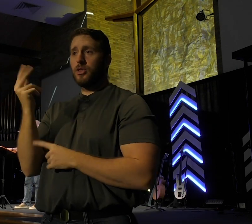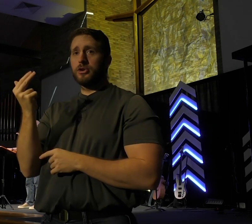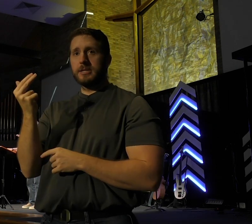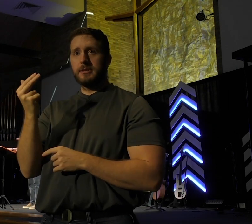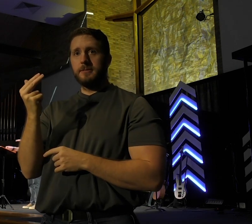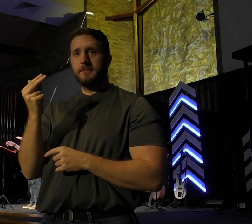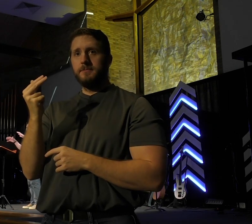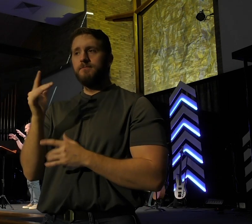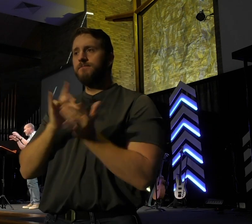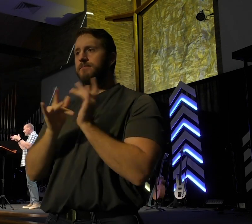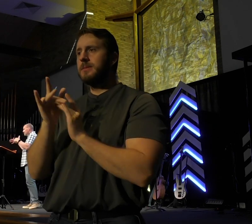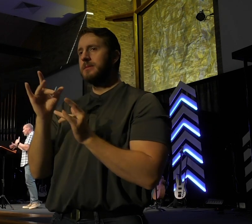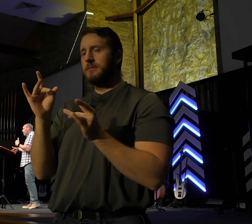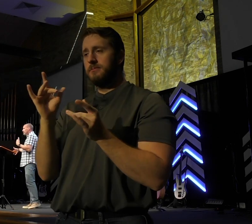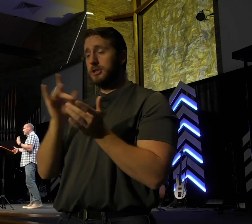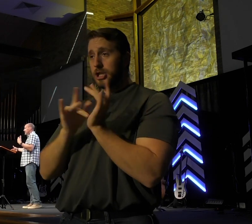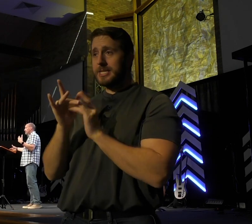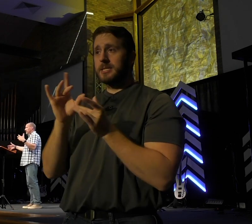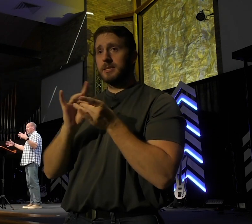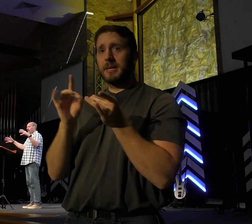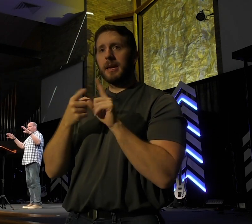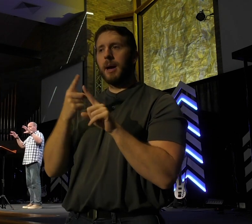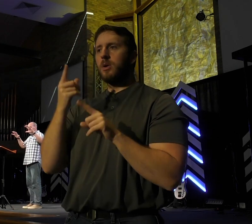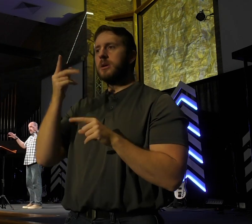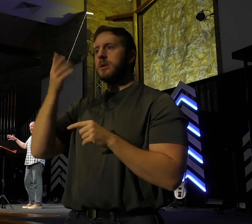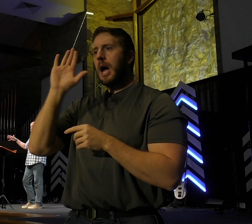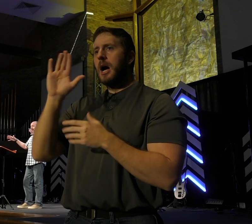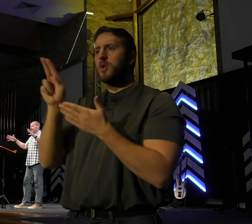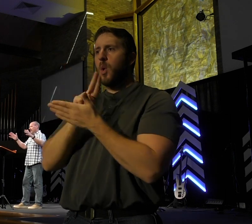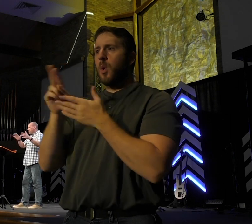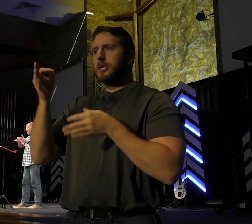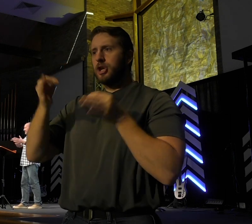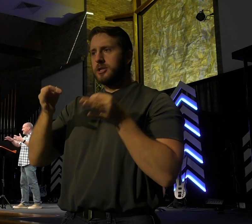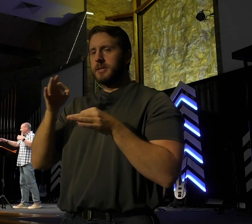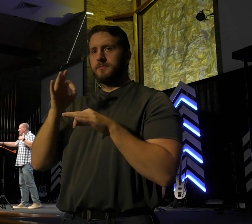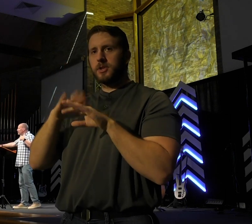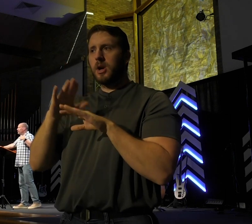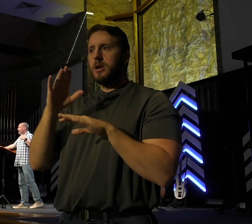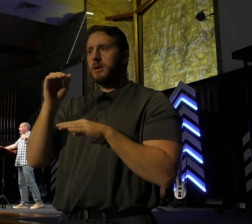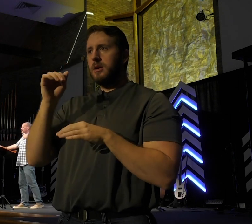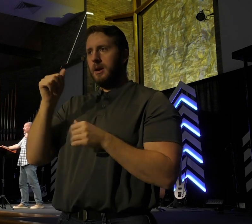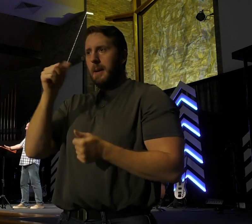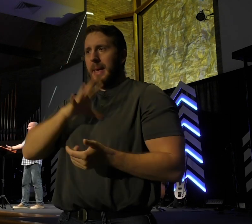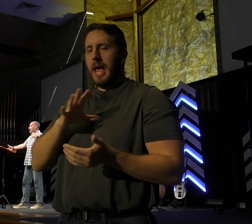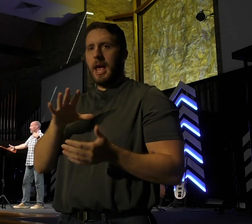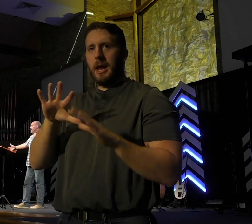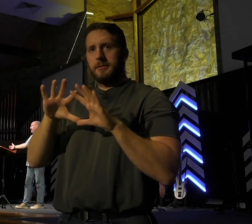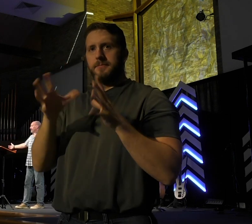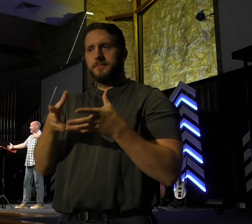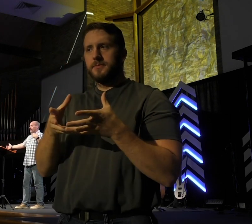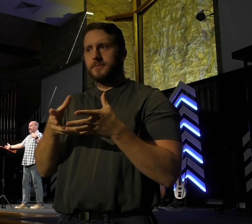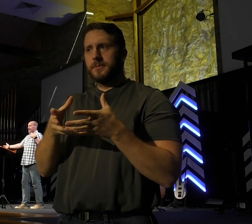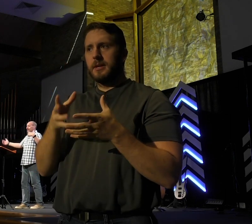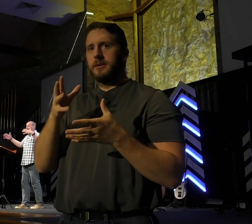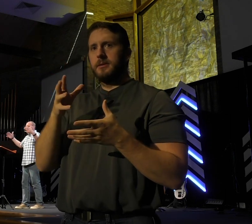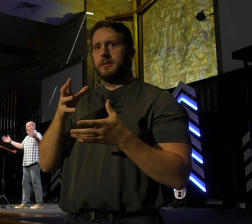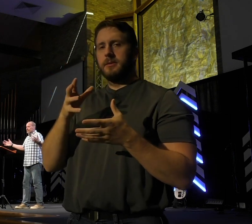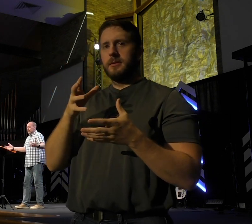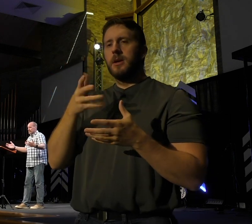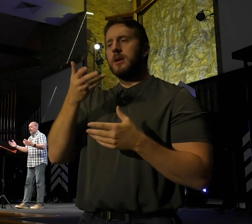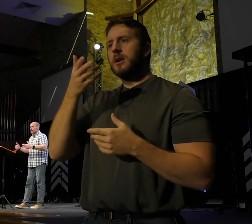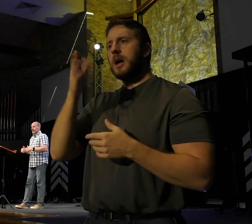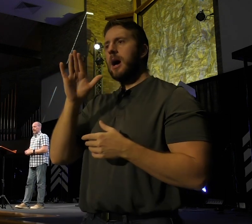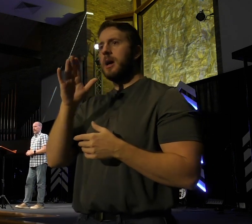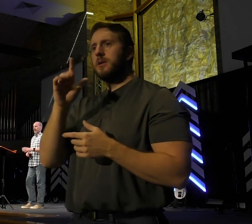is speaking about God's holy judgment on mankind and man's inhumanity to man. God